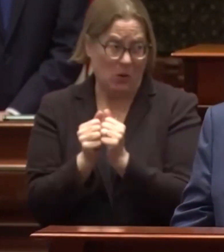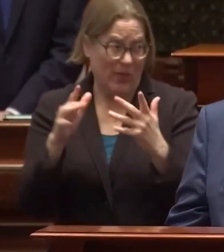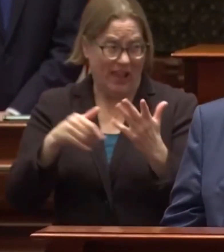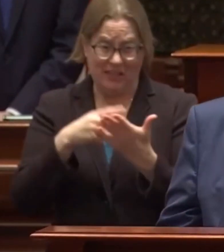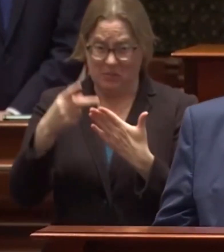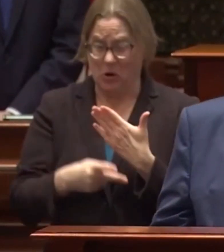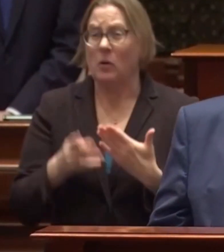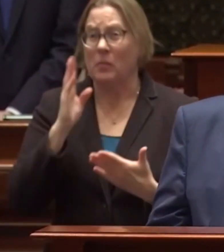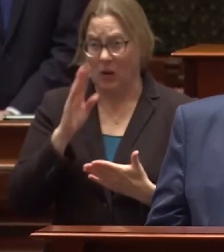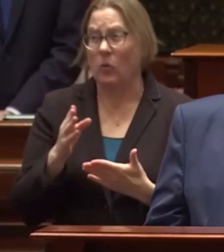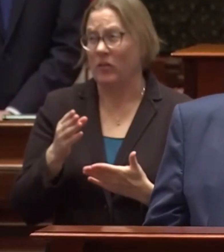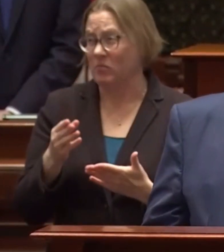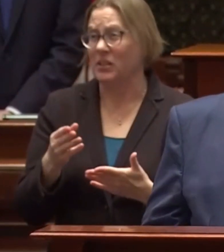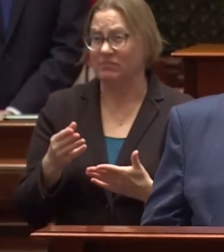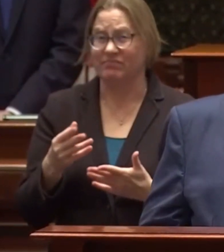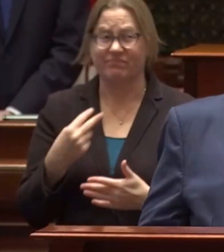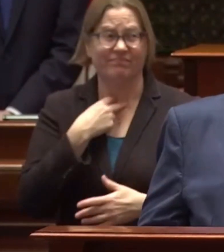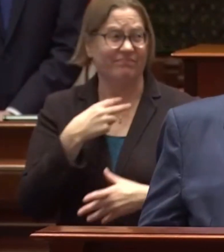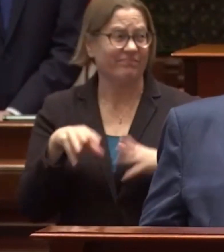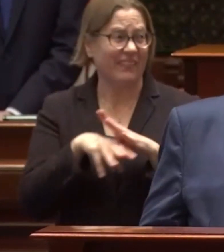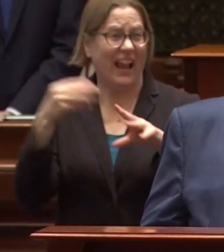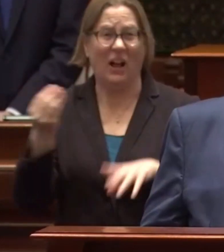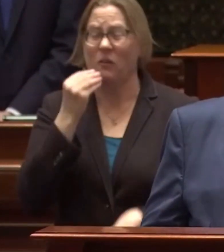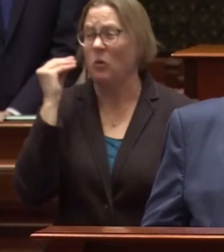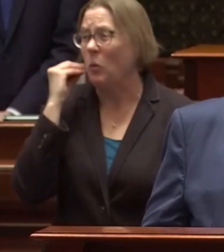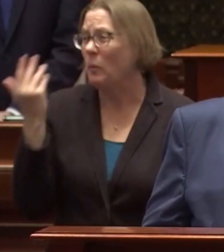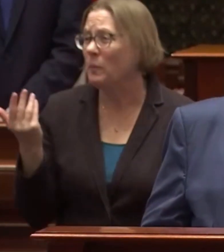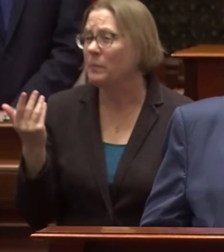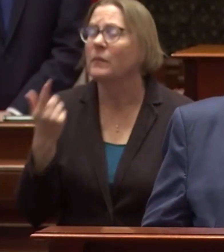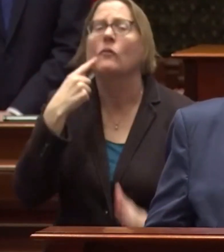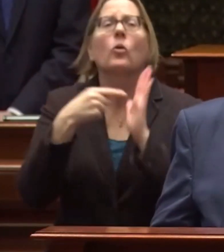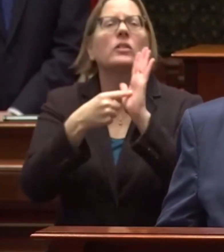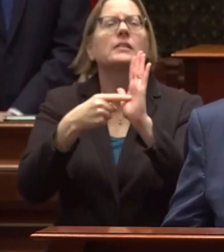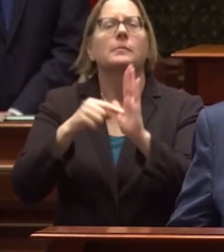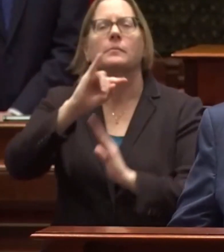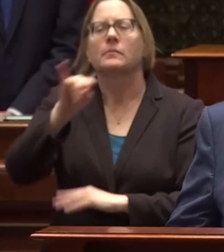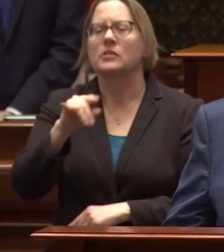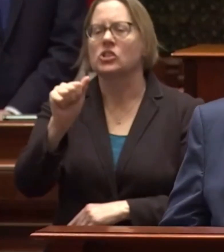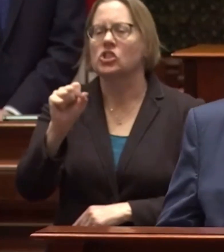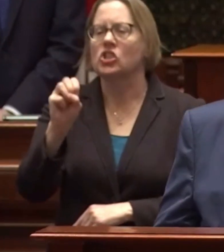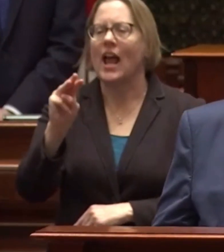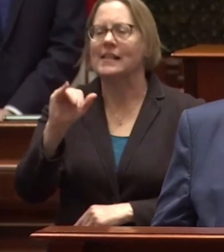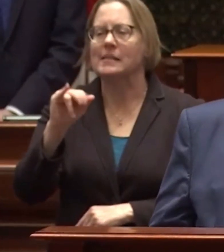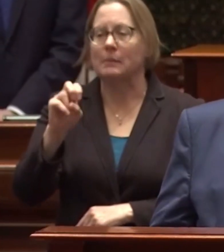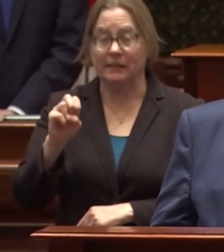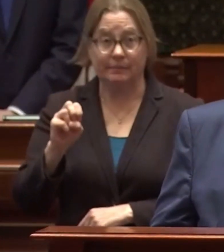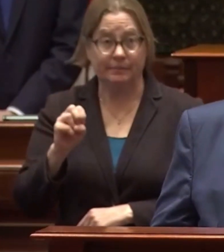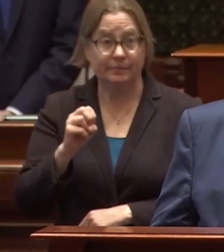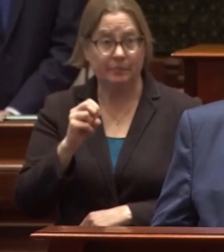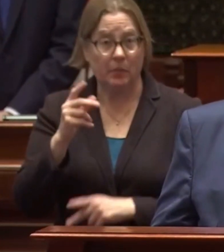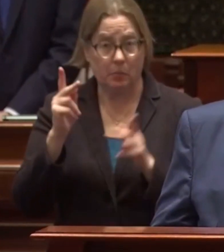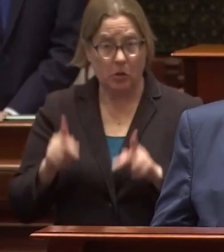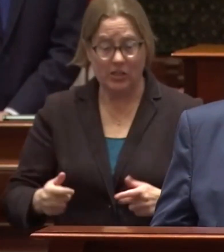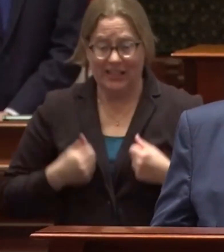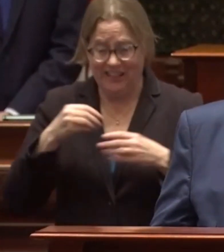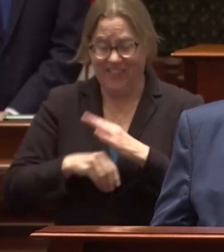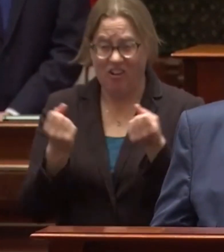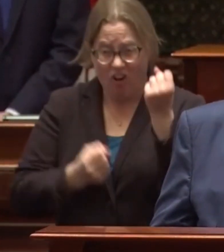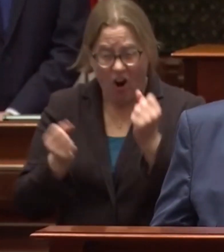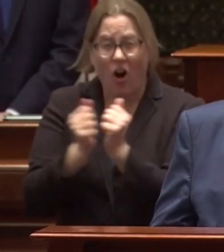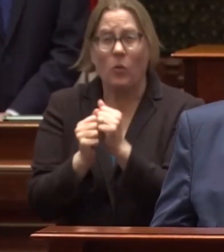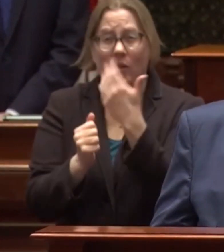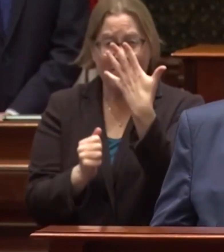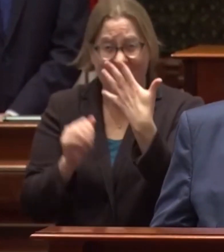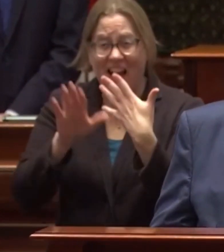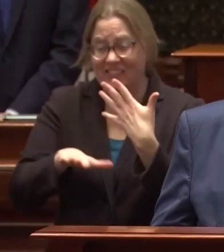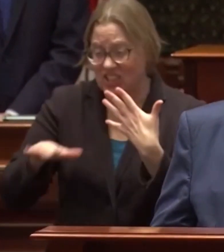been unhoused. Take Jasmine, for example. Jasmine was living in her car with her 5 children